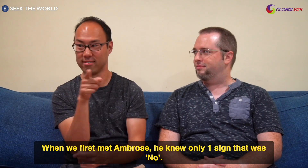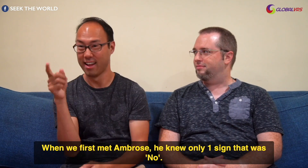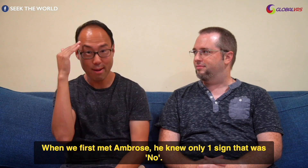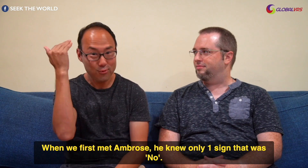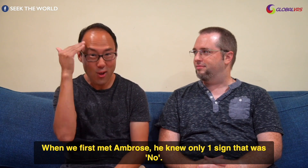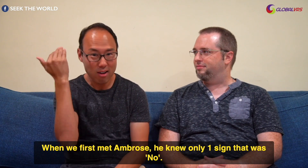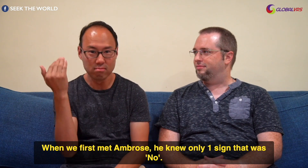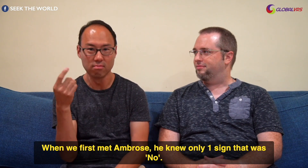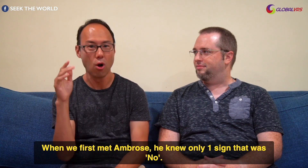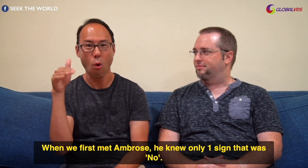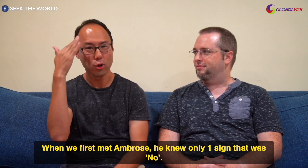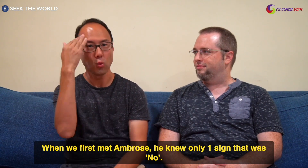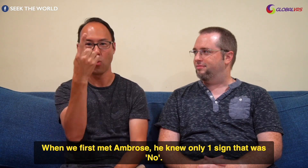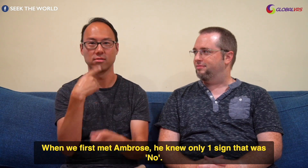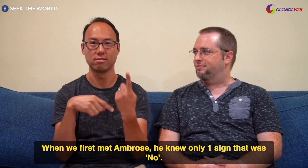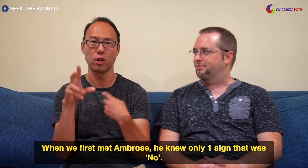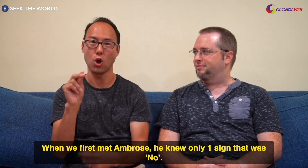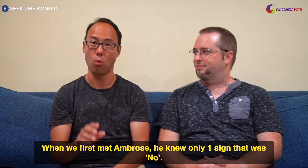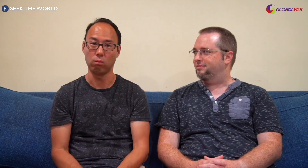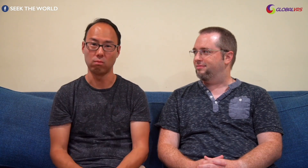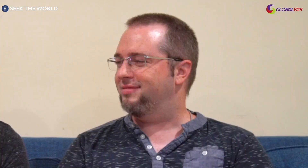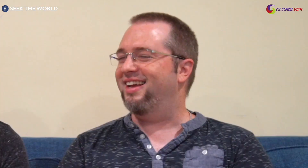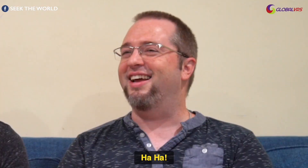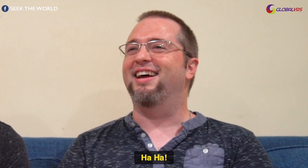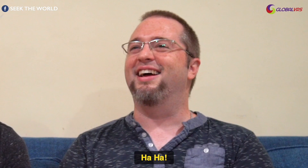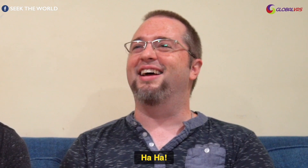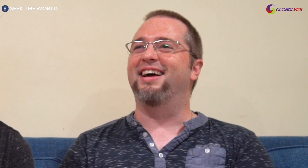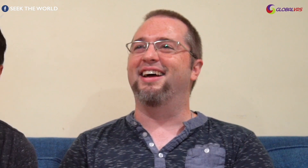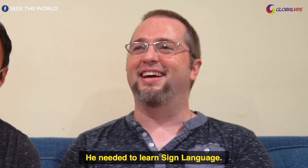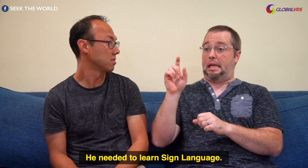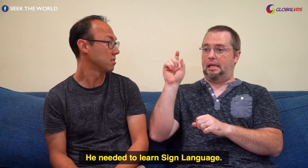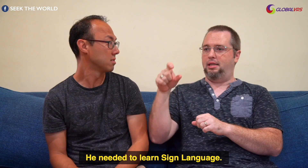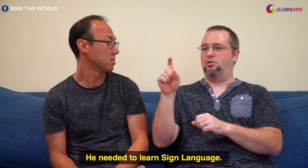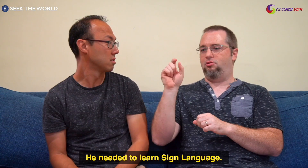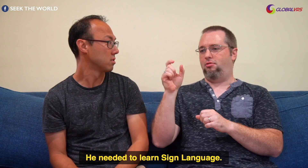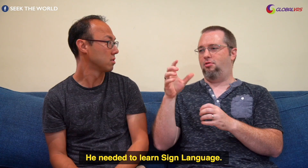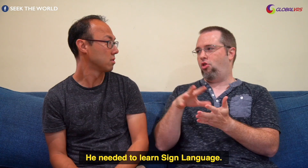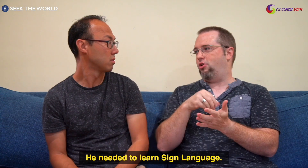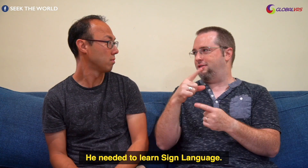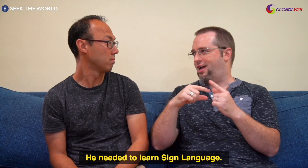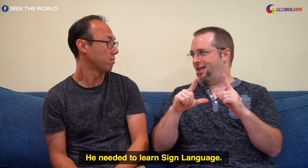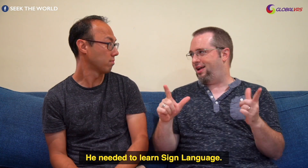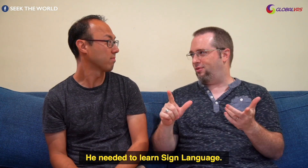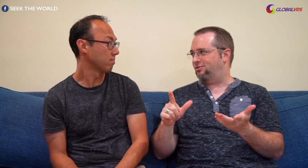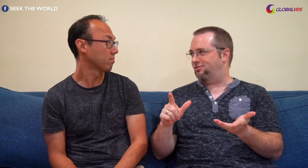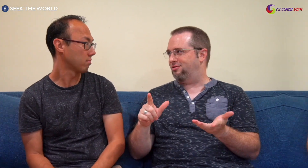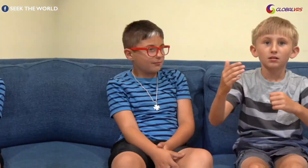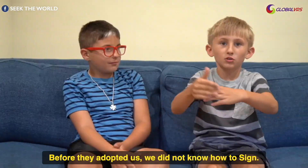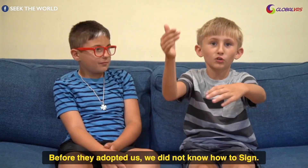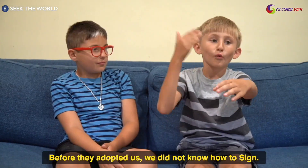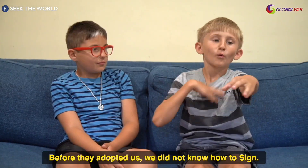When we first met Ambrose, he knew only one sign. That was Noah. Yes, he surely needed to learn sign language.